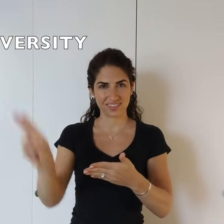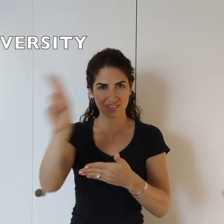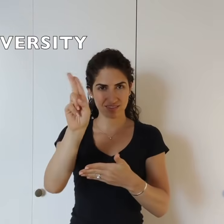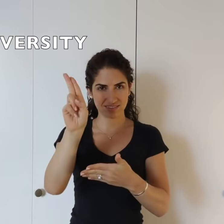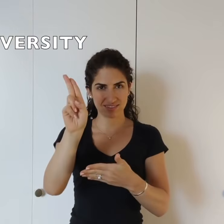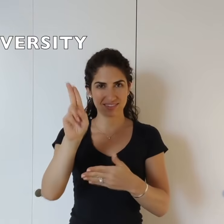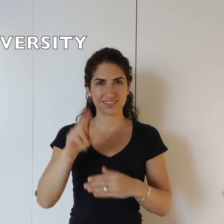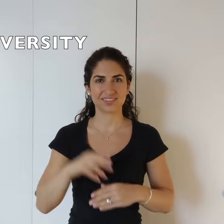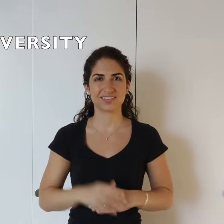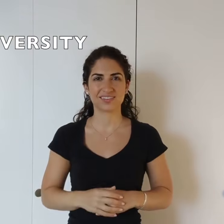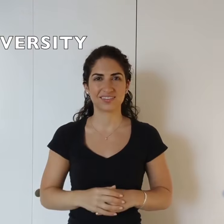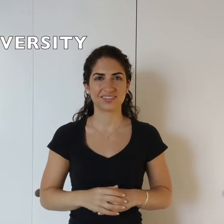university,